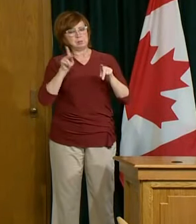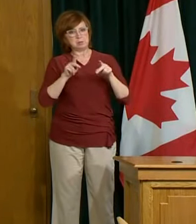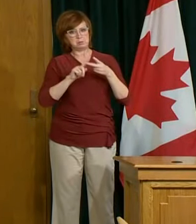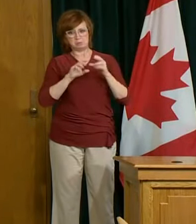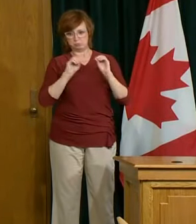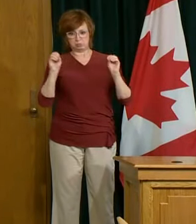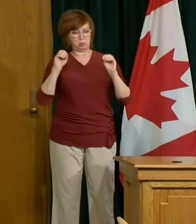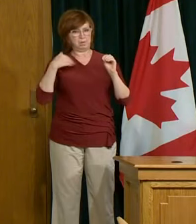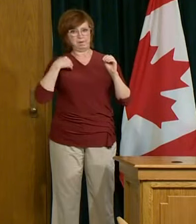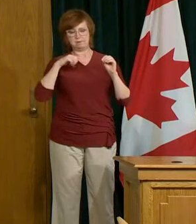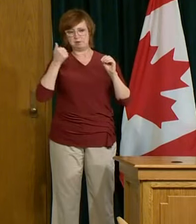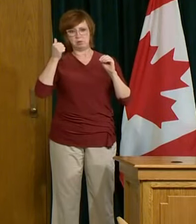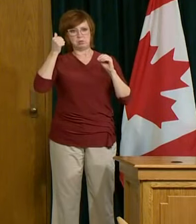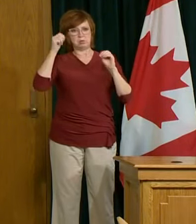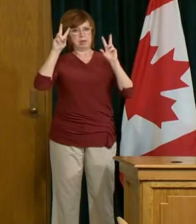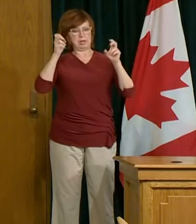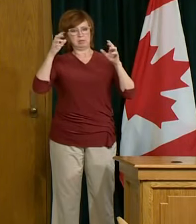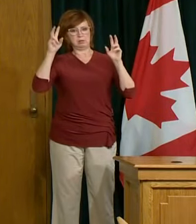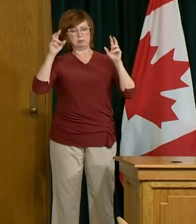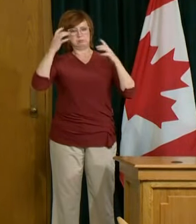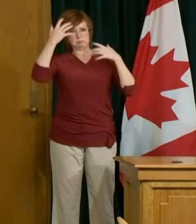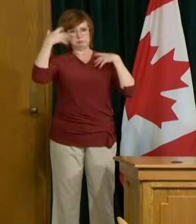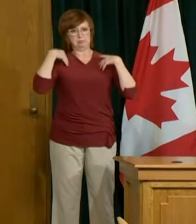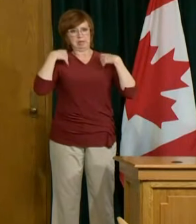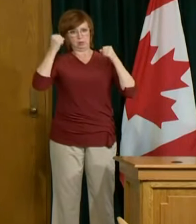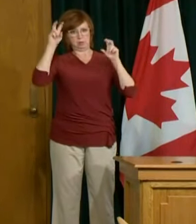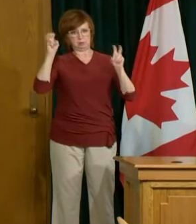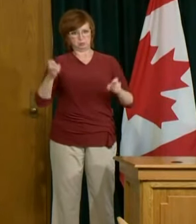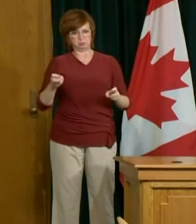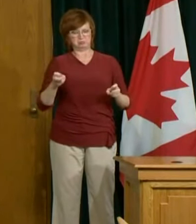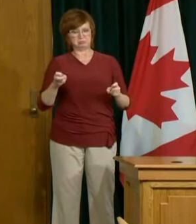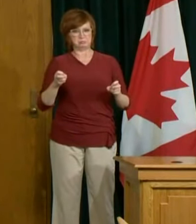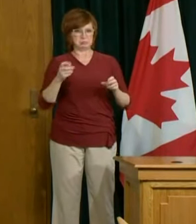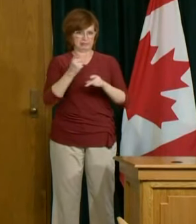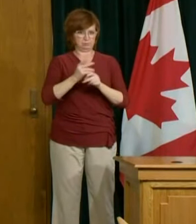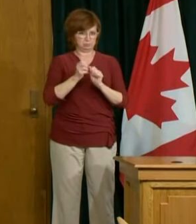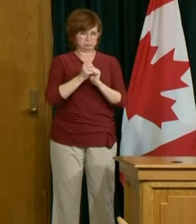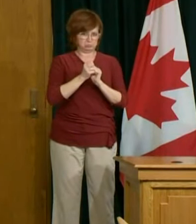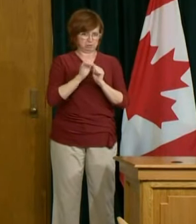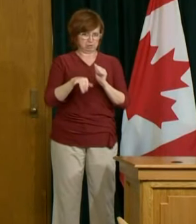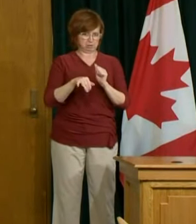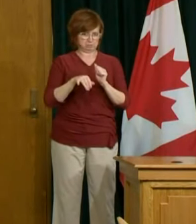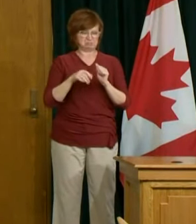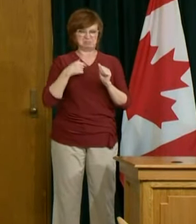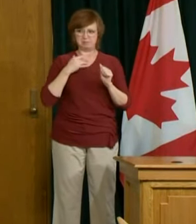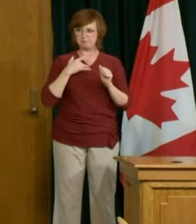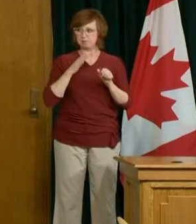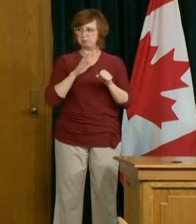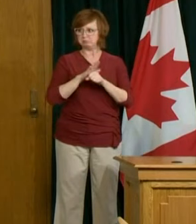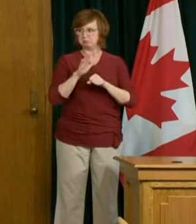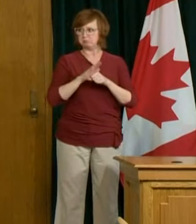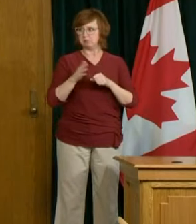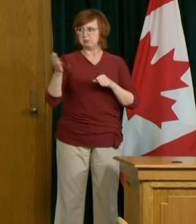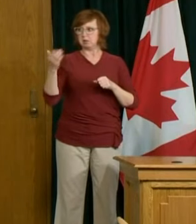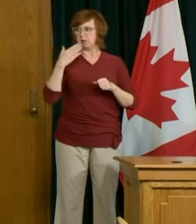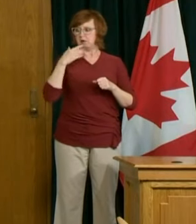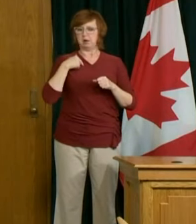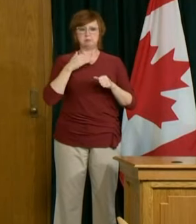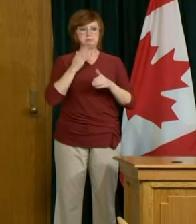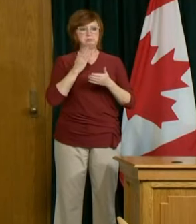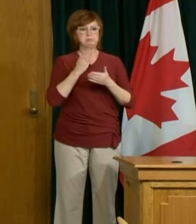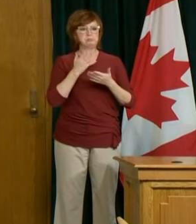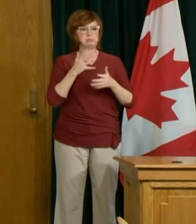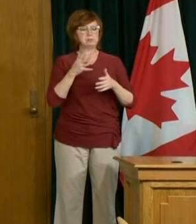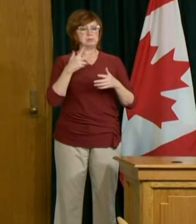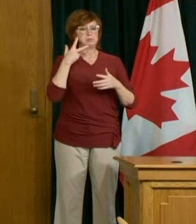that. So I guess I'll maybe stop there. Thank you. Thank you, Doctor. We now have about 25 minutes for questions. We'll